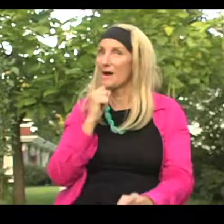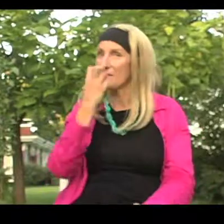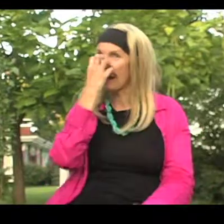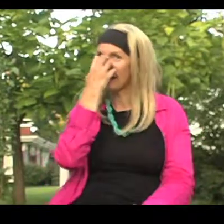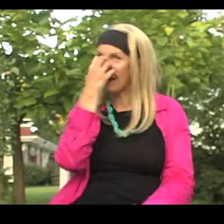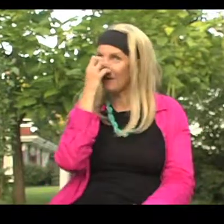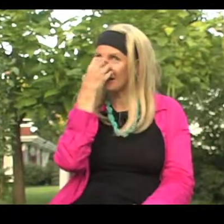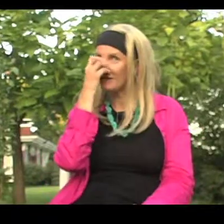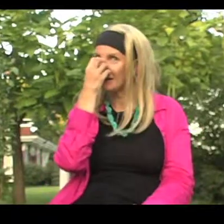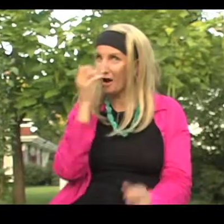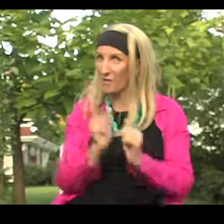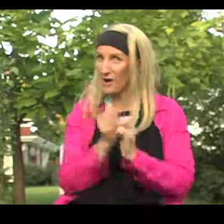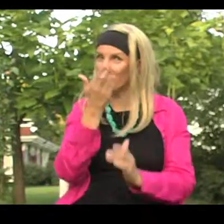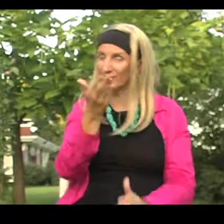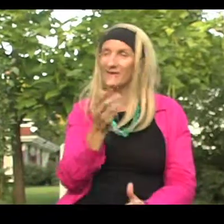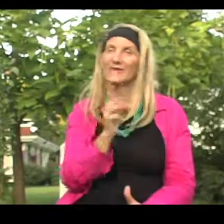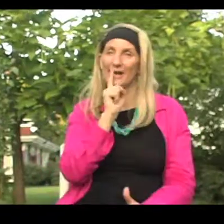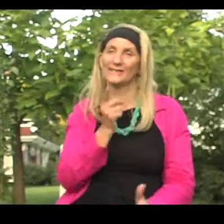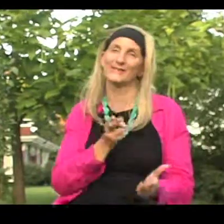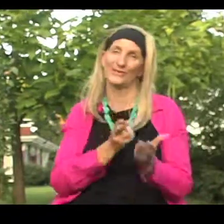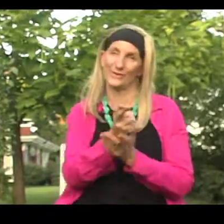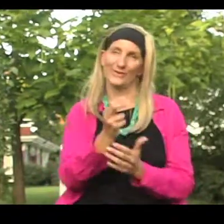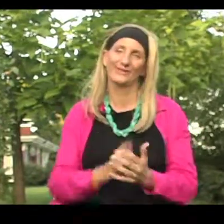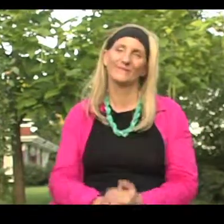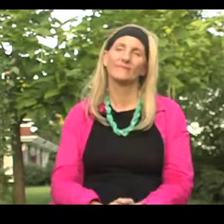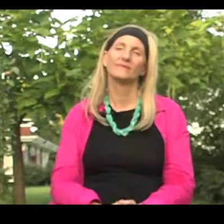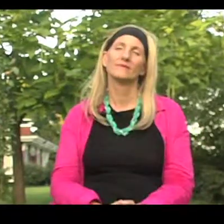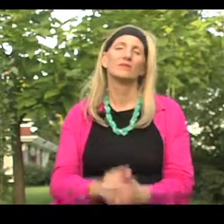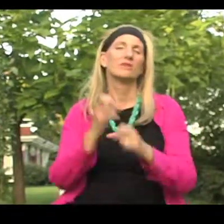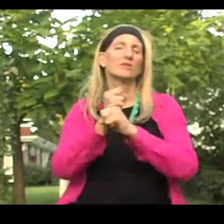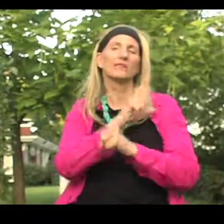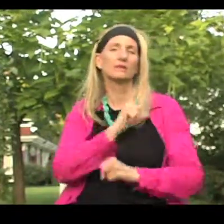not clowning around with you. That's the truth. Trust in the